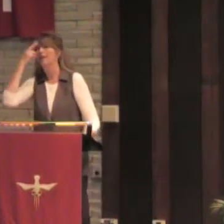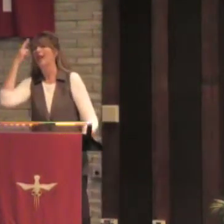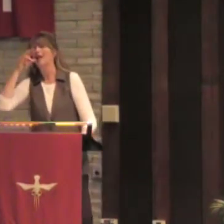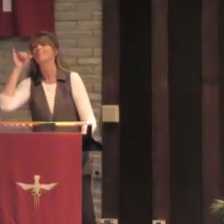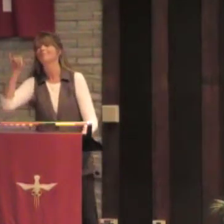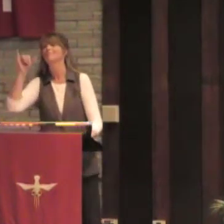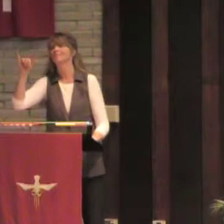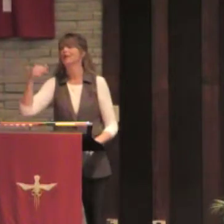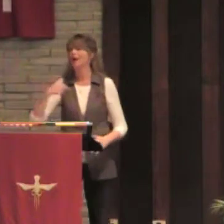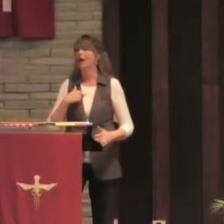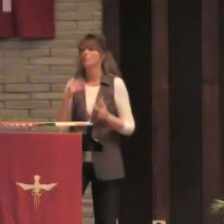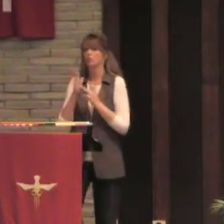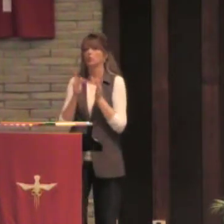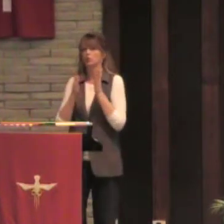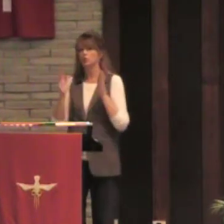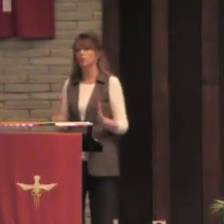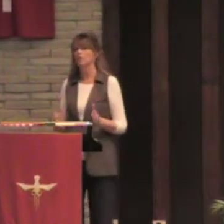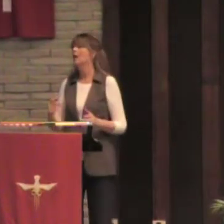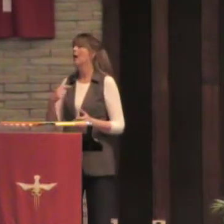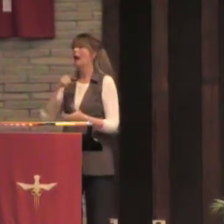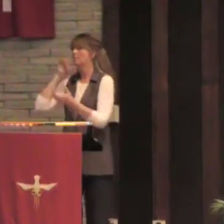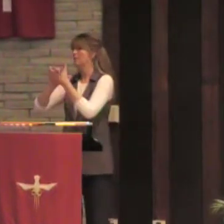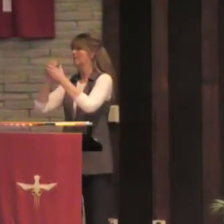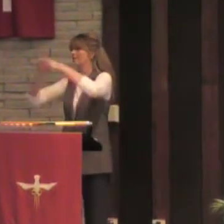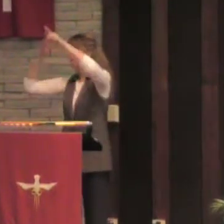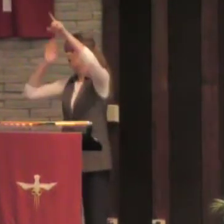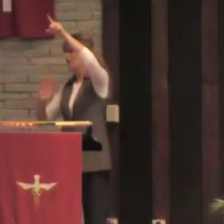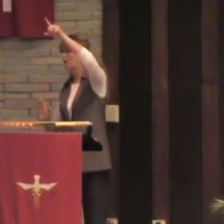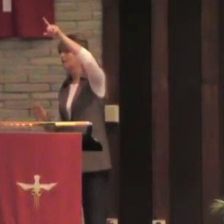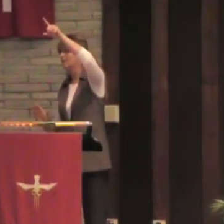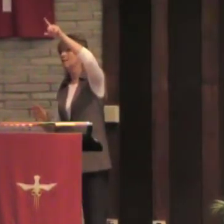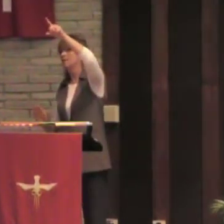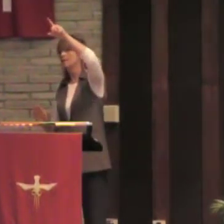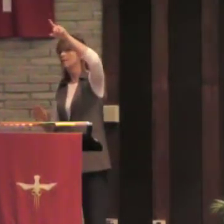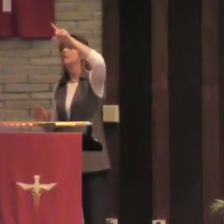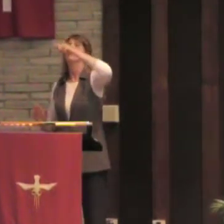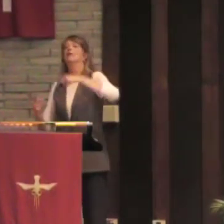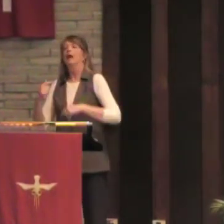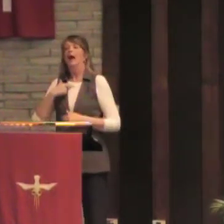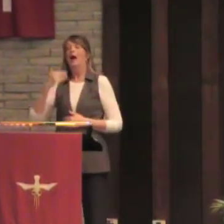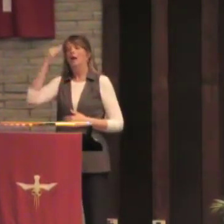childhood. And you need to realize that, hey, you're a Christian, you follow God.